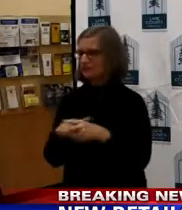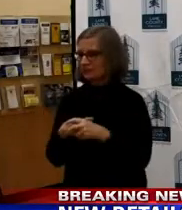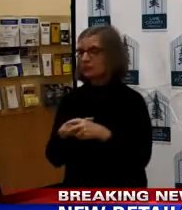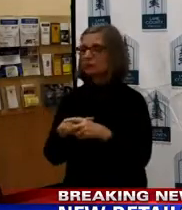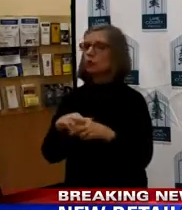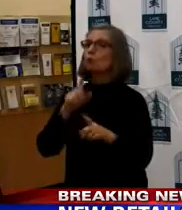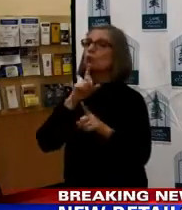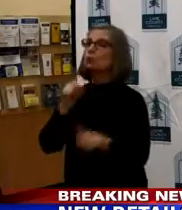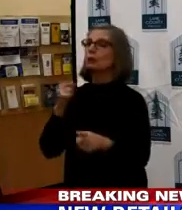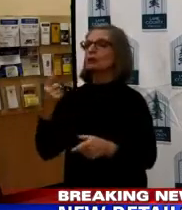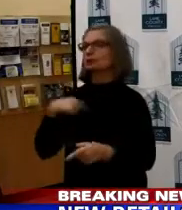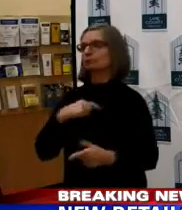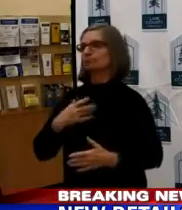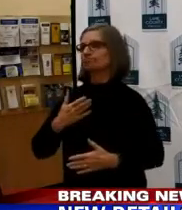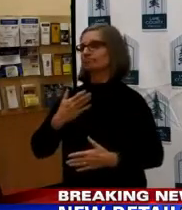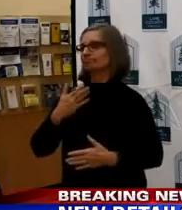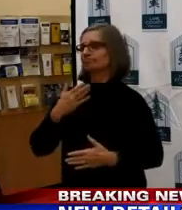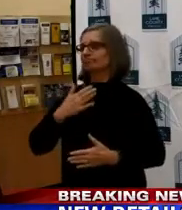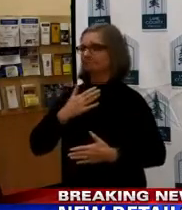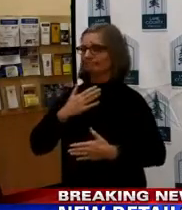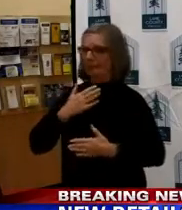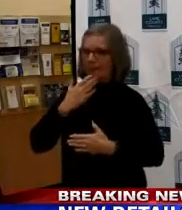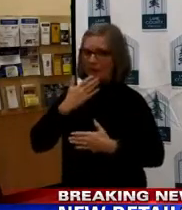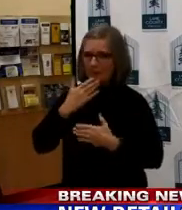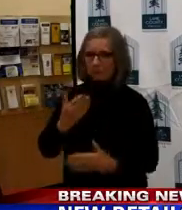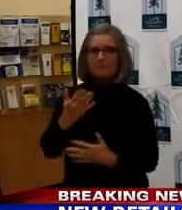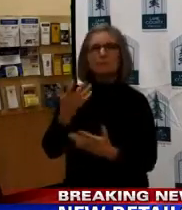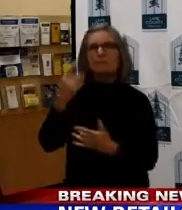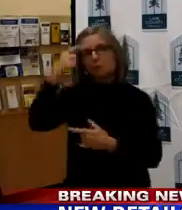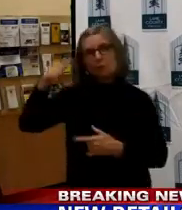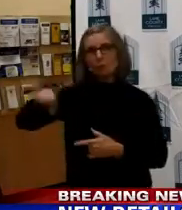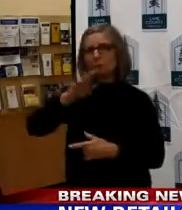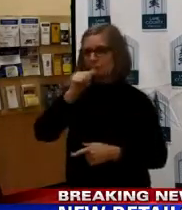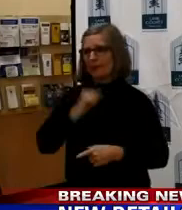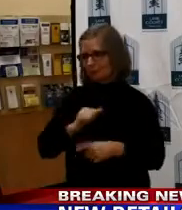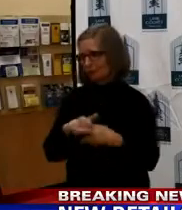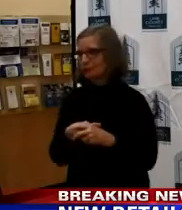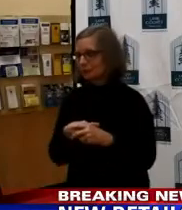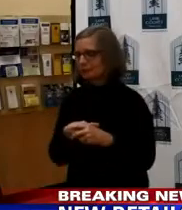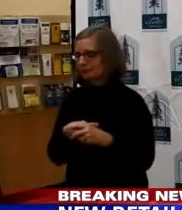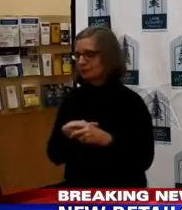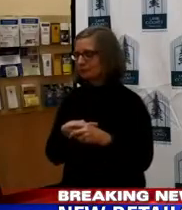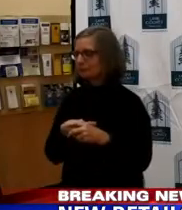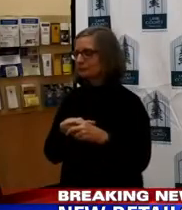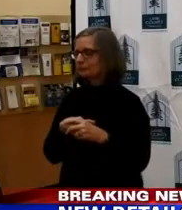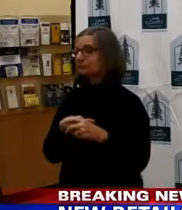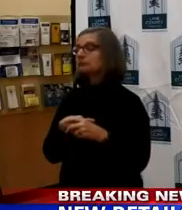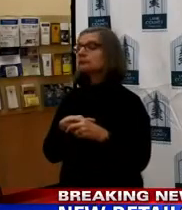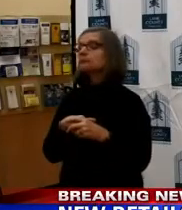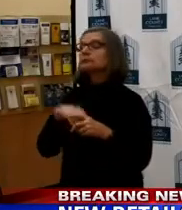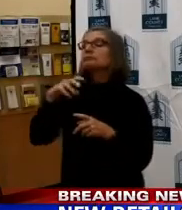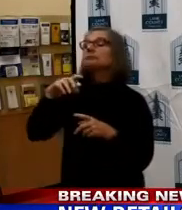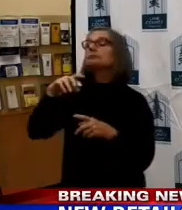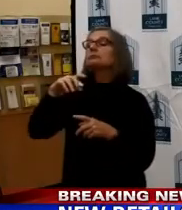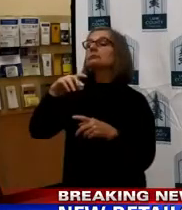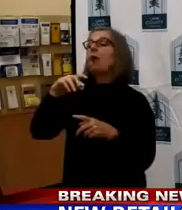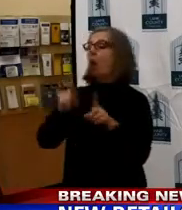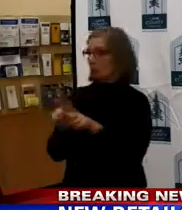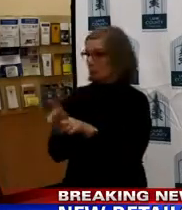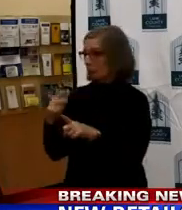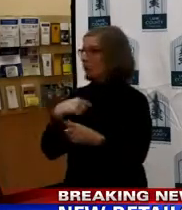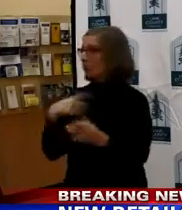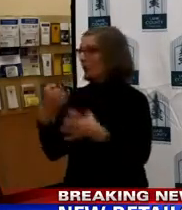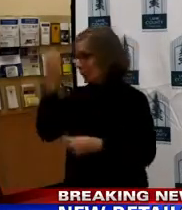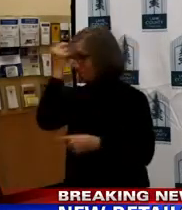we're continuing to try to do this work. Additionally, I'd like to just touch on the fact that a point of good